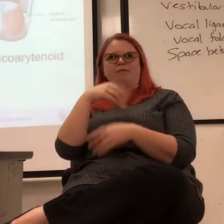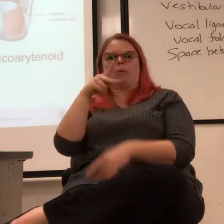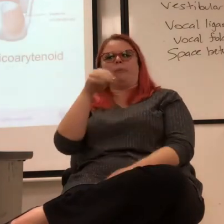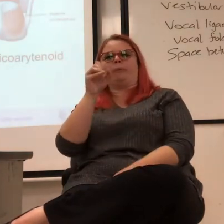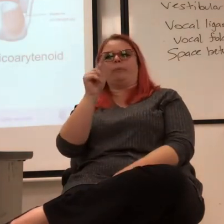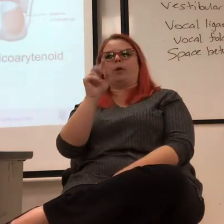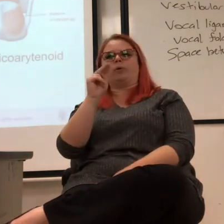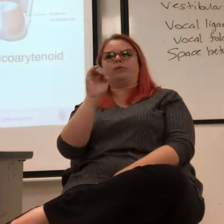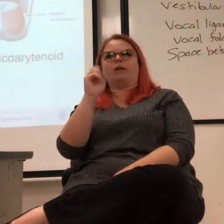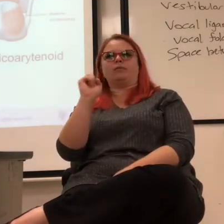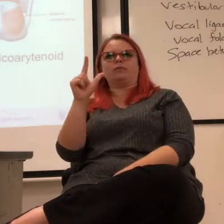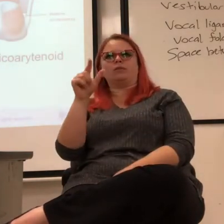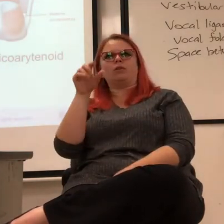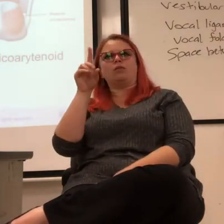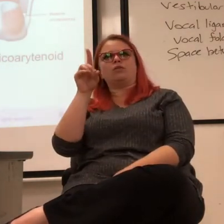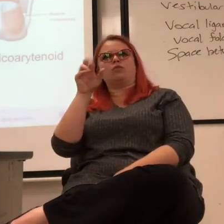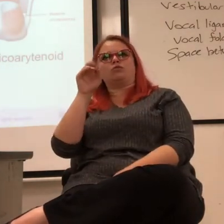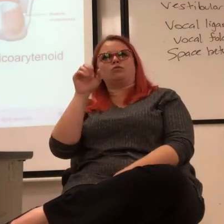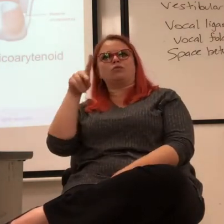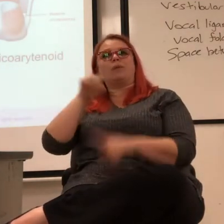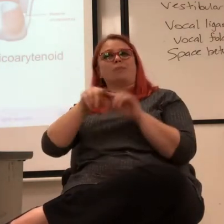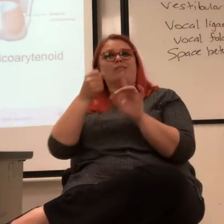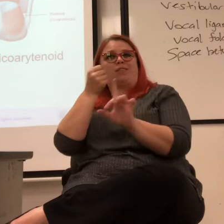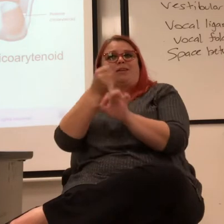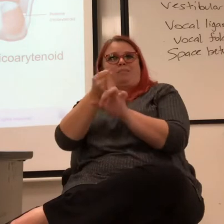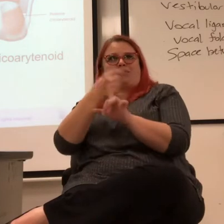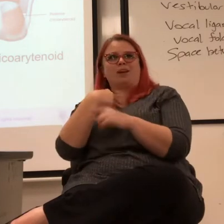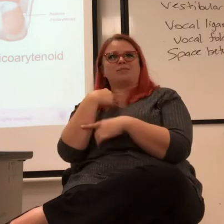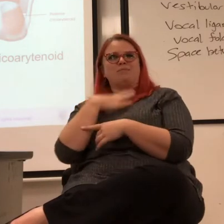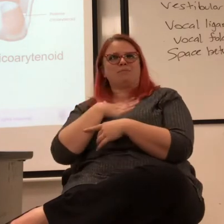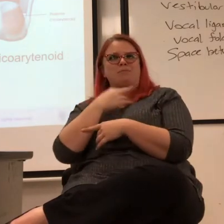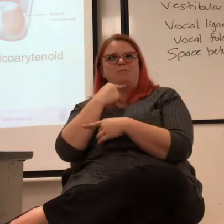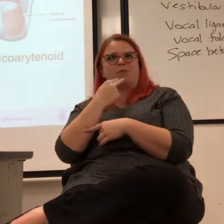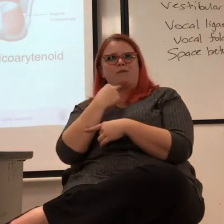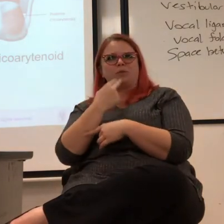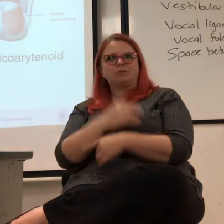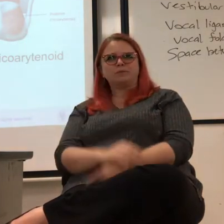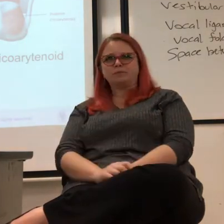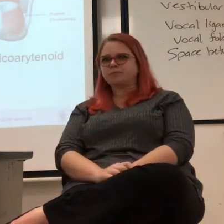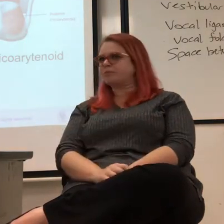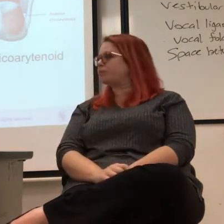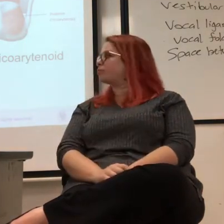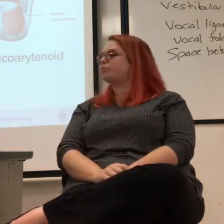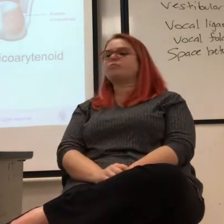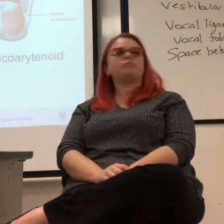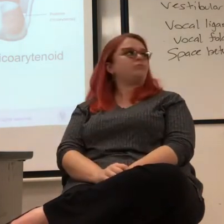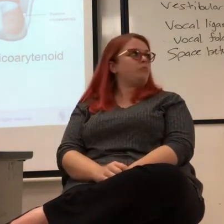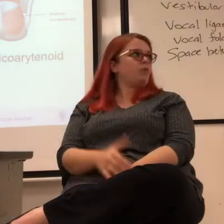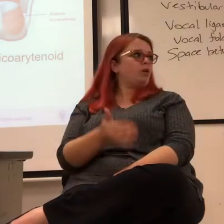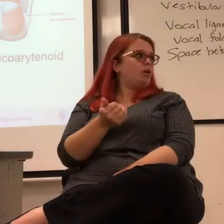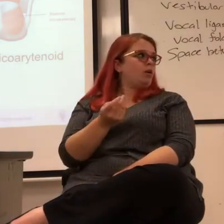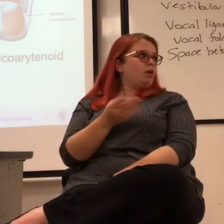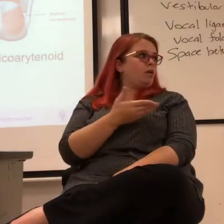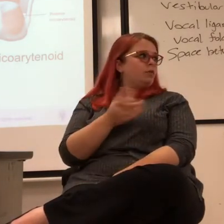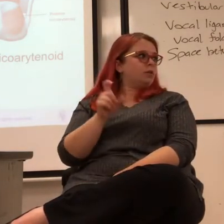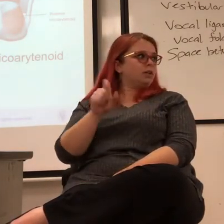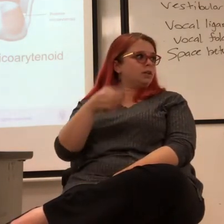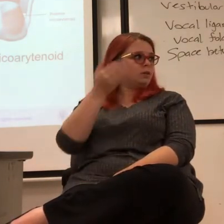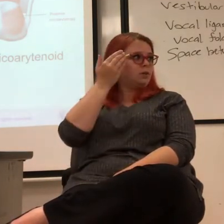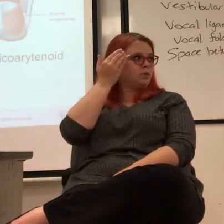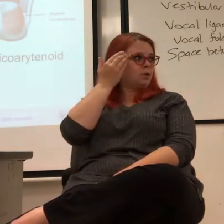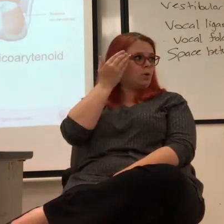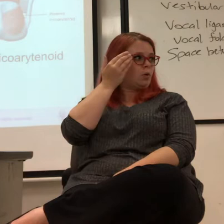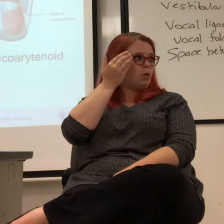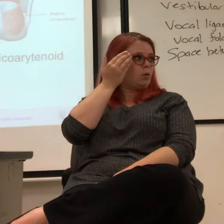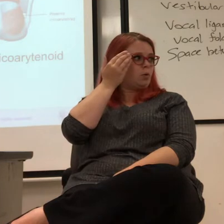A couple of muscles, okay, not too many. I'll just give you two to know that control the larynx, that can control